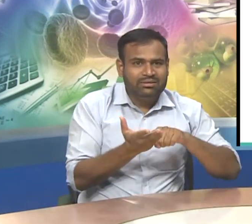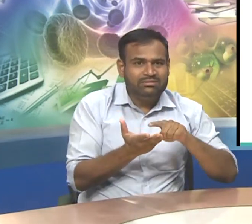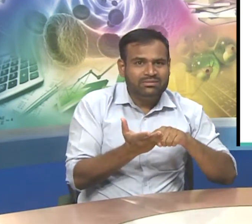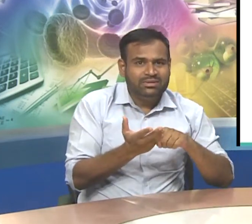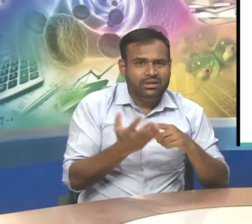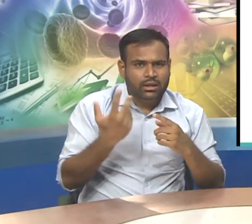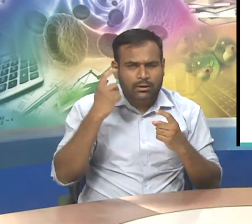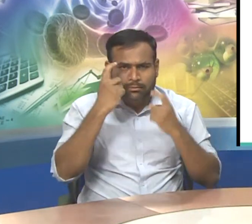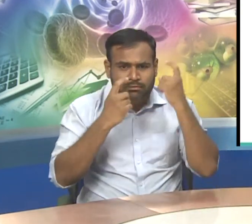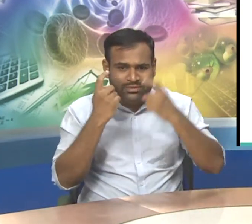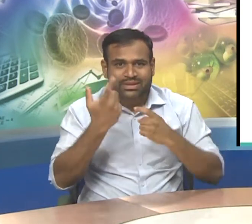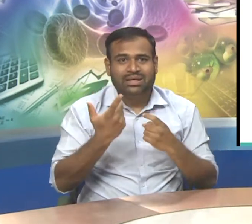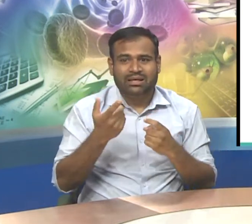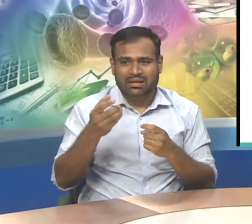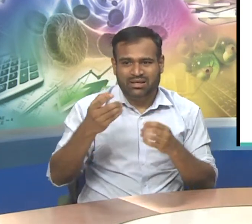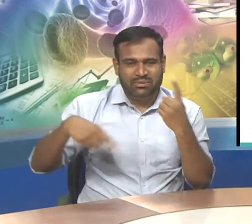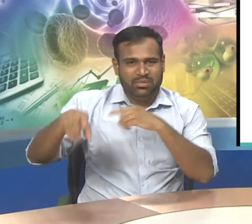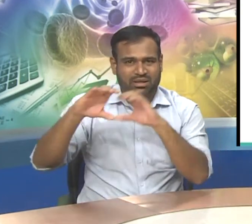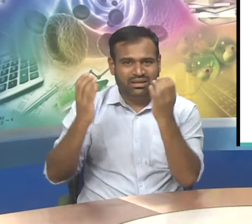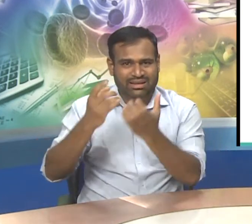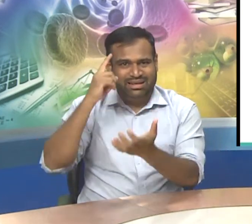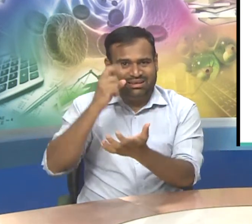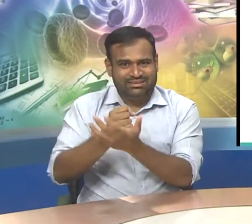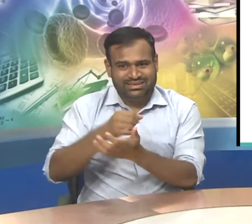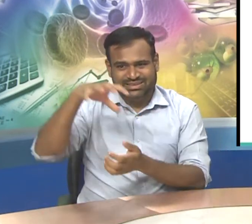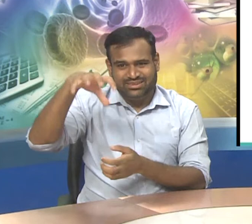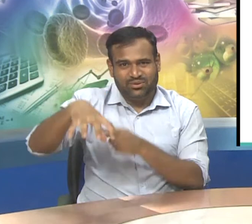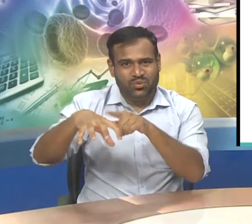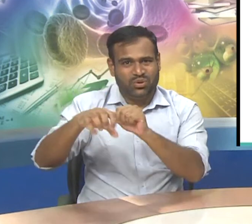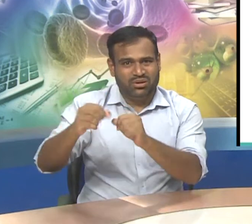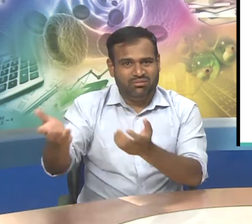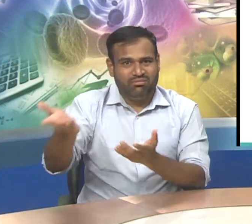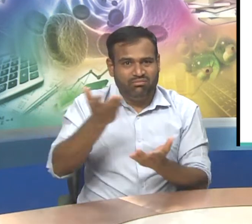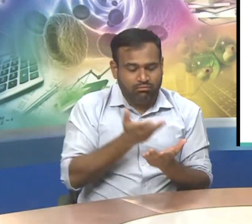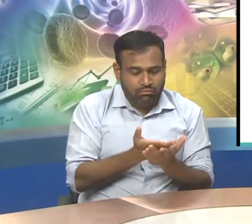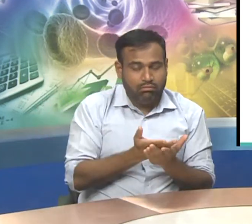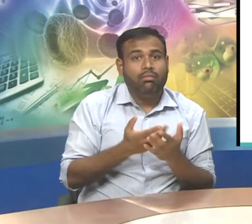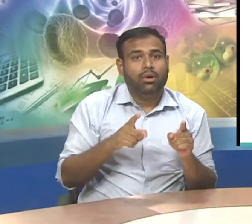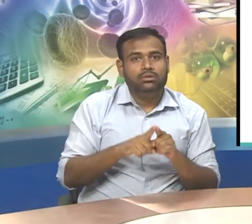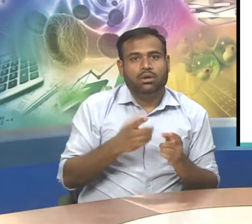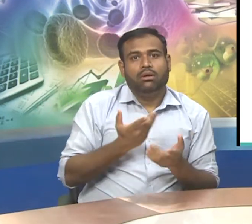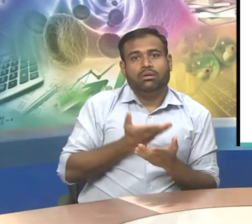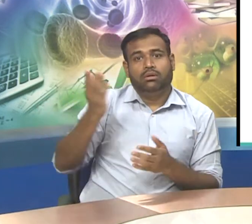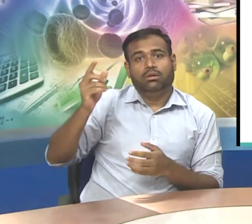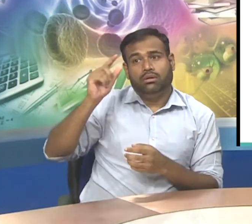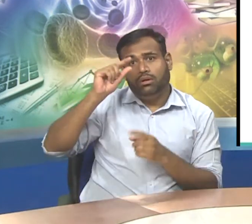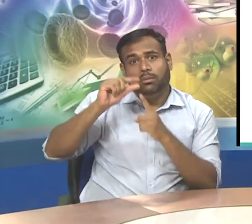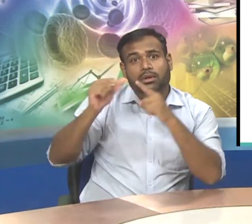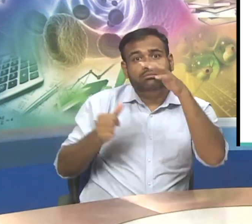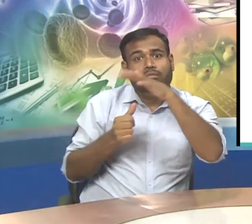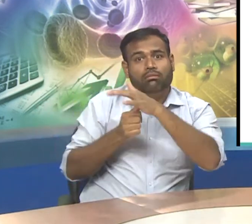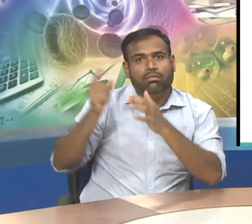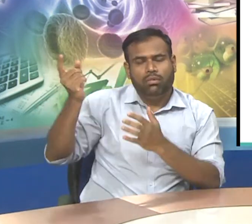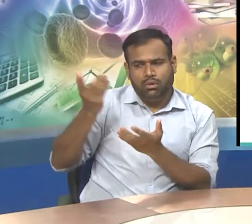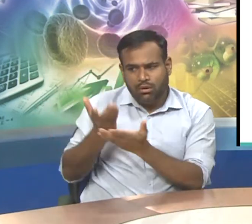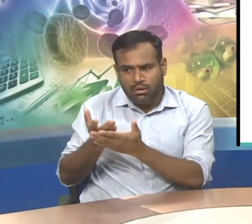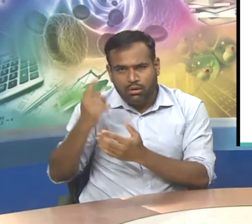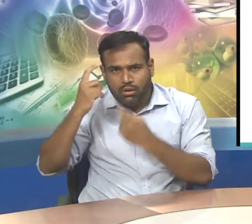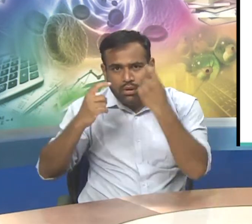And in the same discretionary power, the governor can reserve a bill for the consideration of